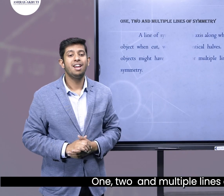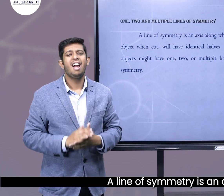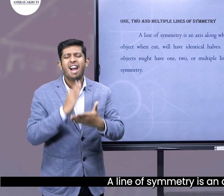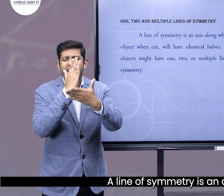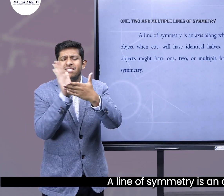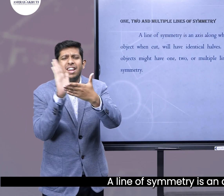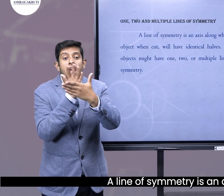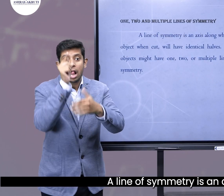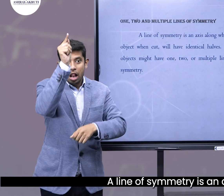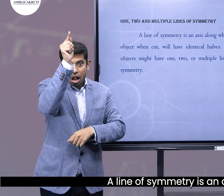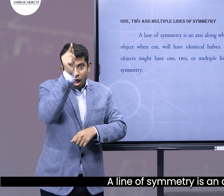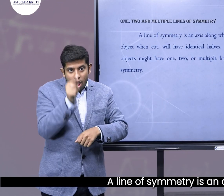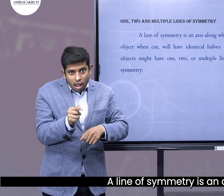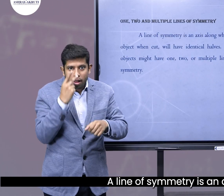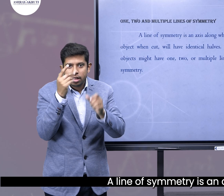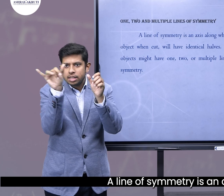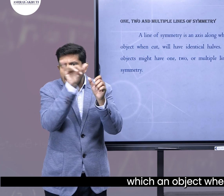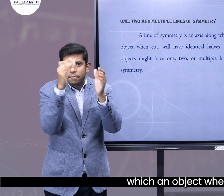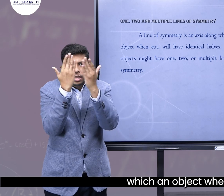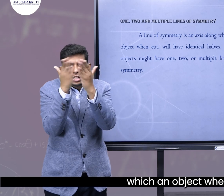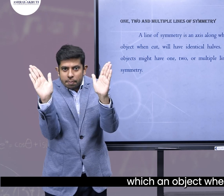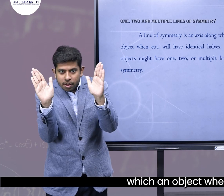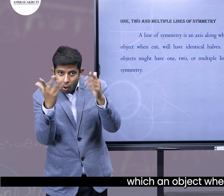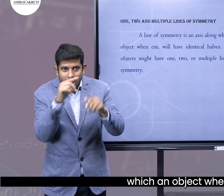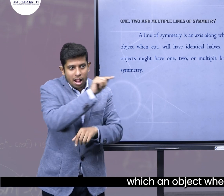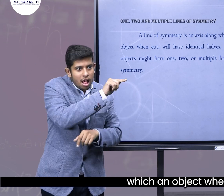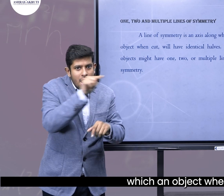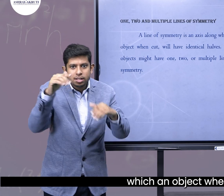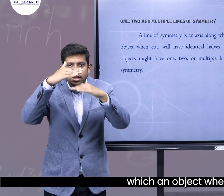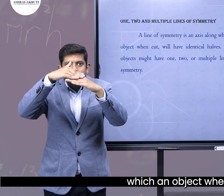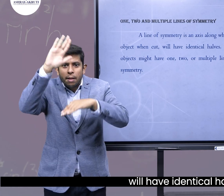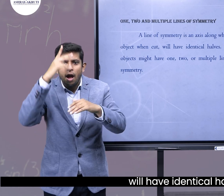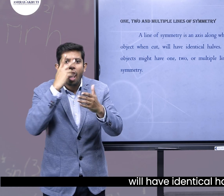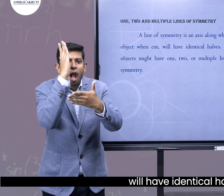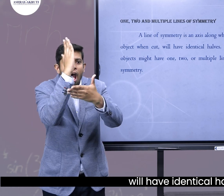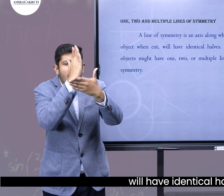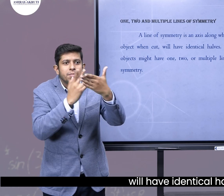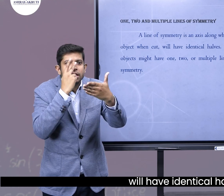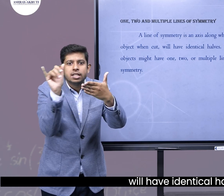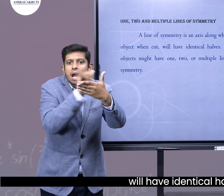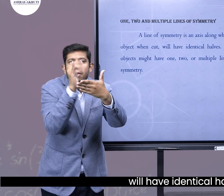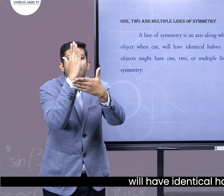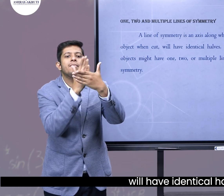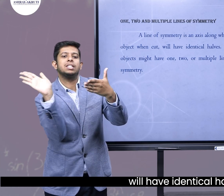A line of symmetry is an axis along which an object, when cut, will have identical halves.